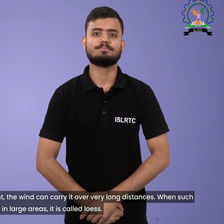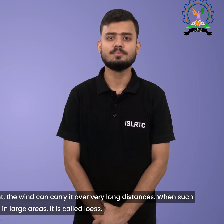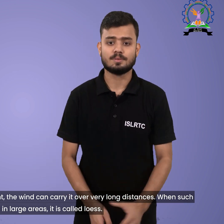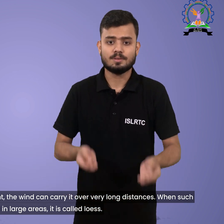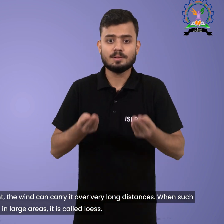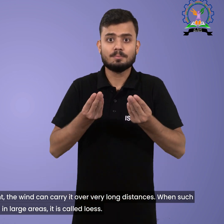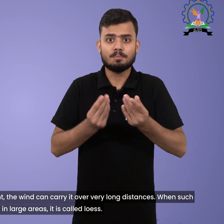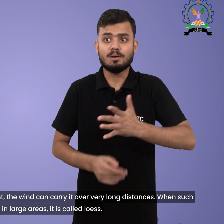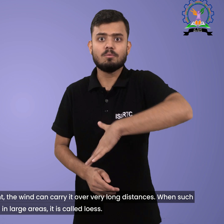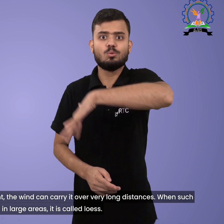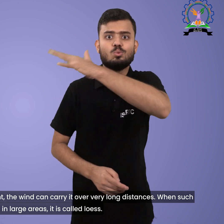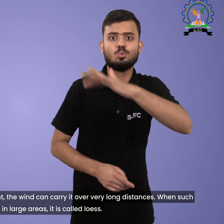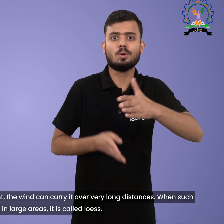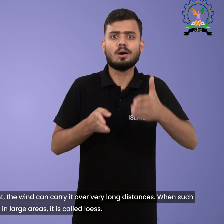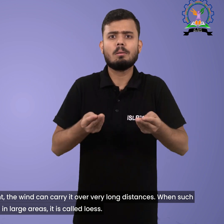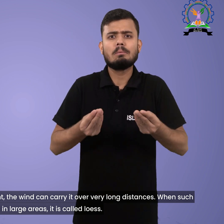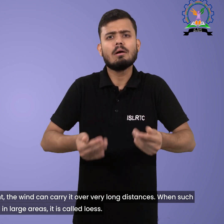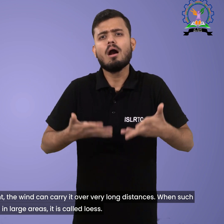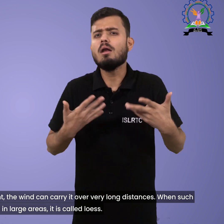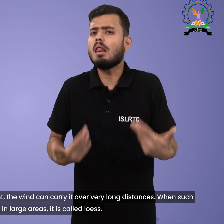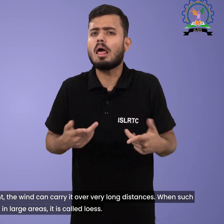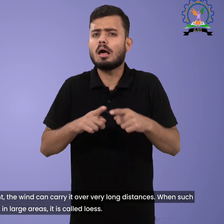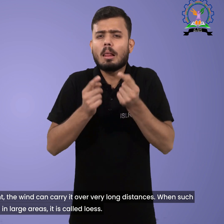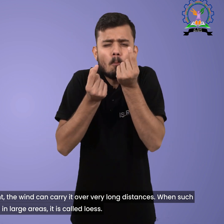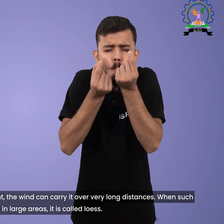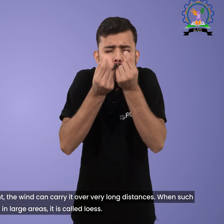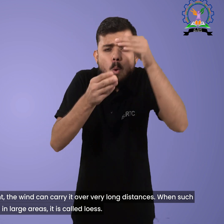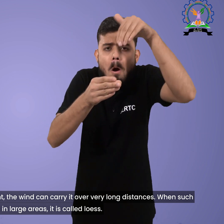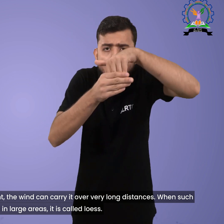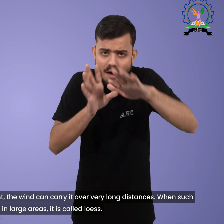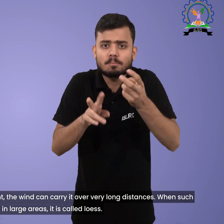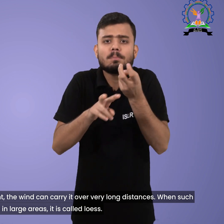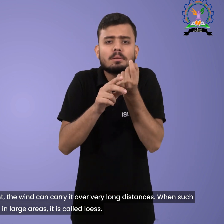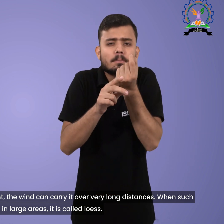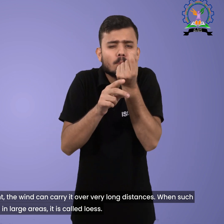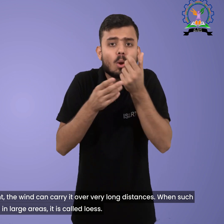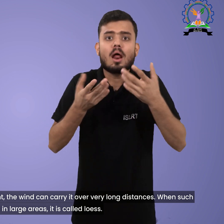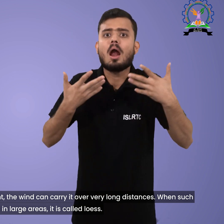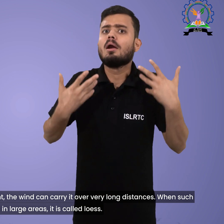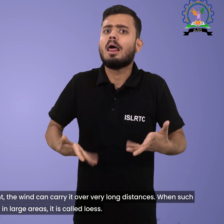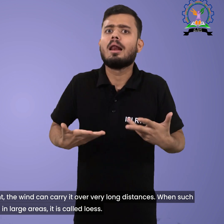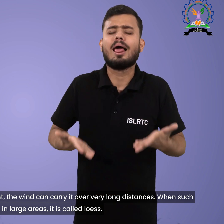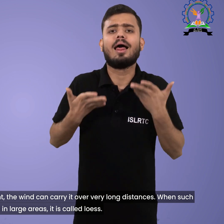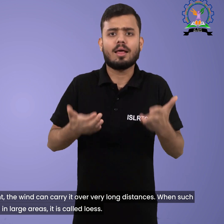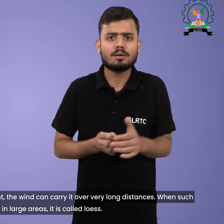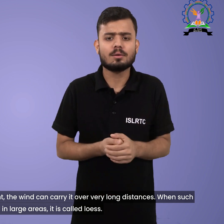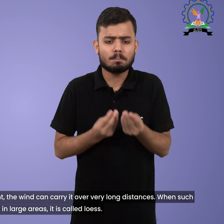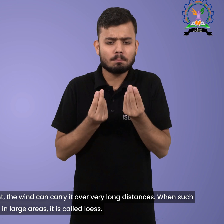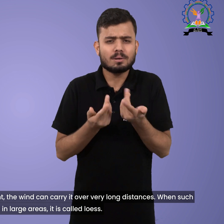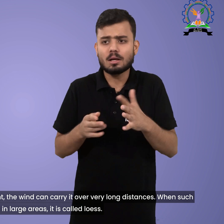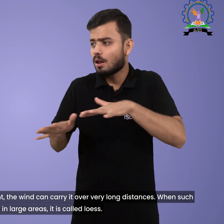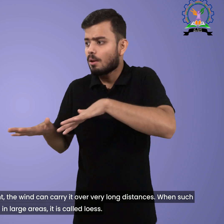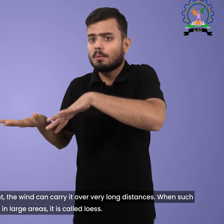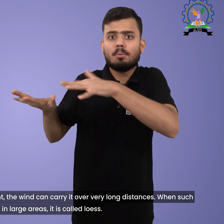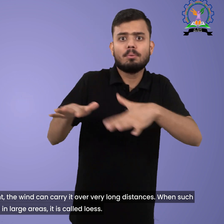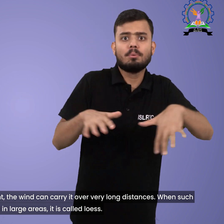When the grains of sand are very fine and light, the wind can carry it over very long distances. When such sand